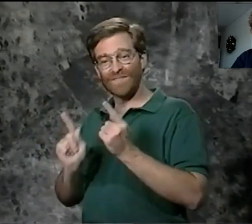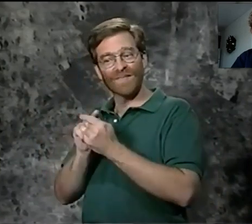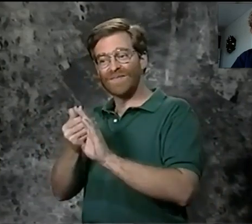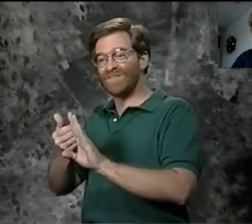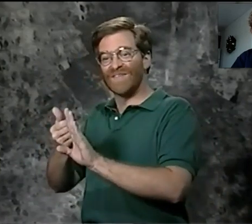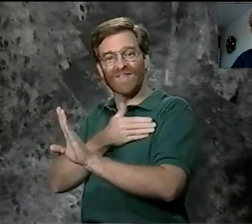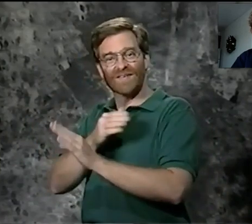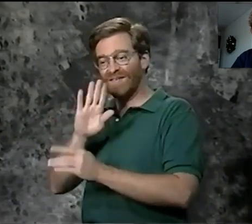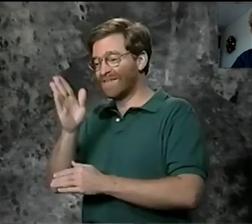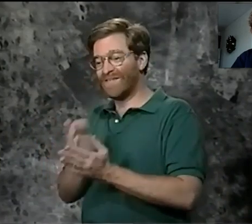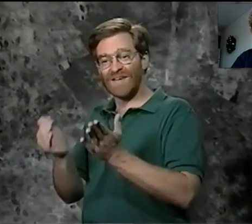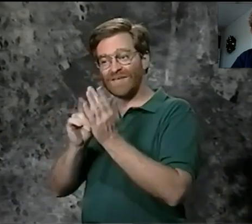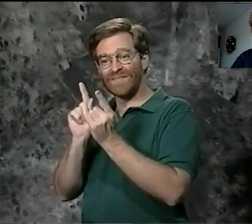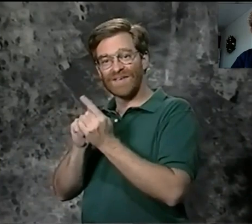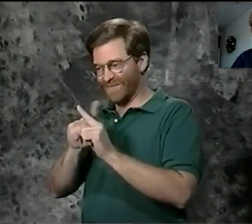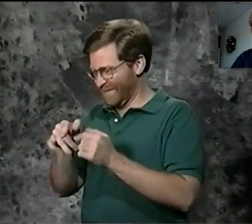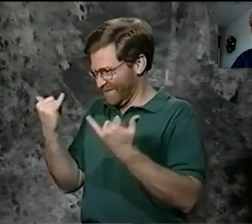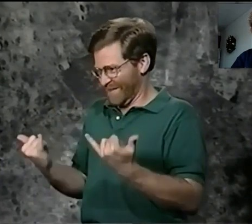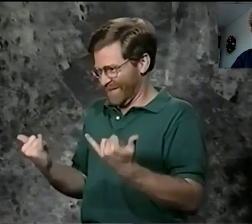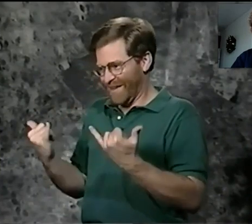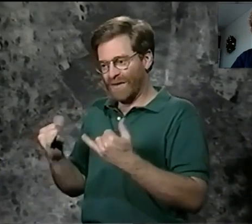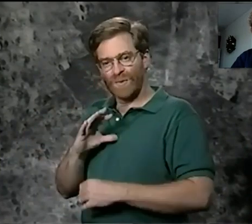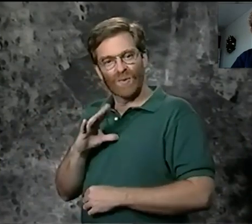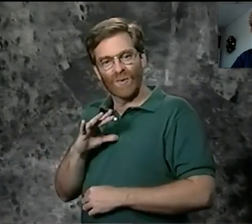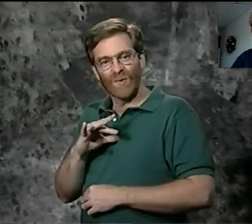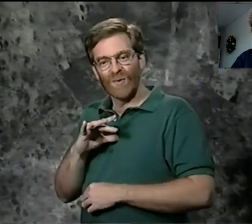It was weird. It kind of touched my heart.